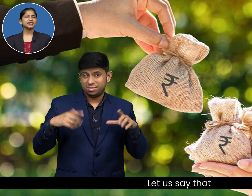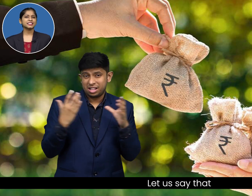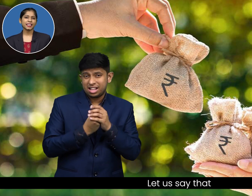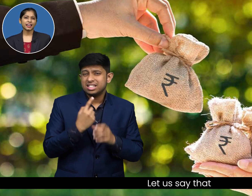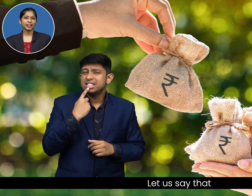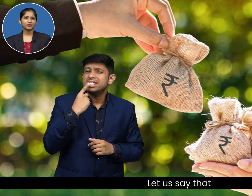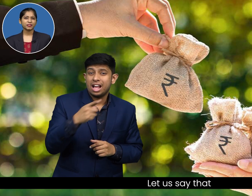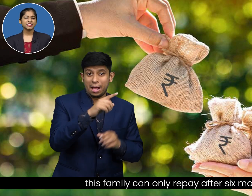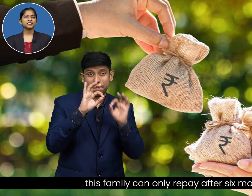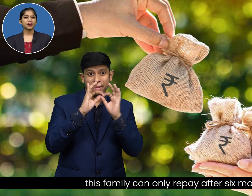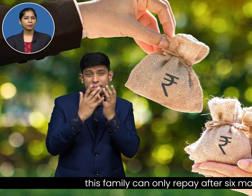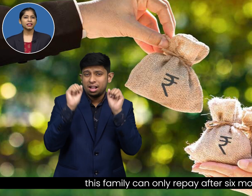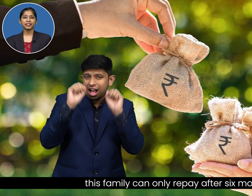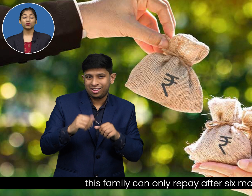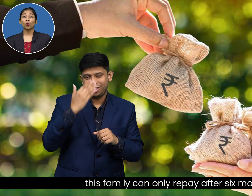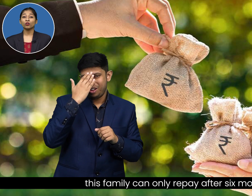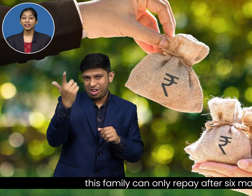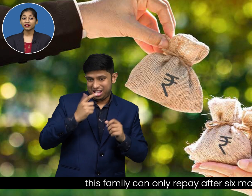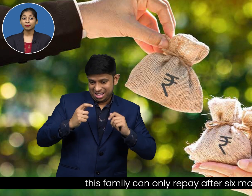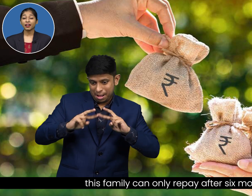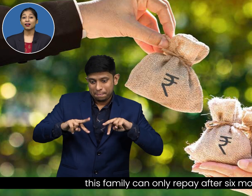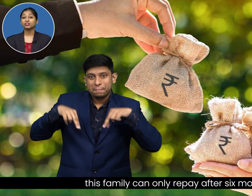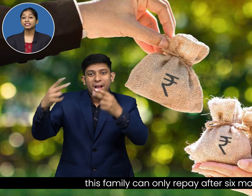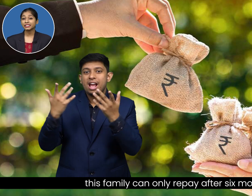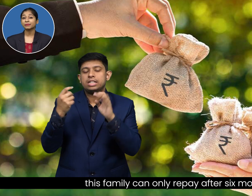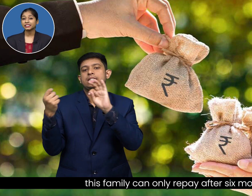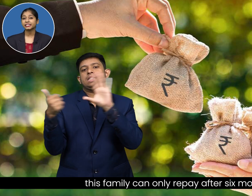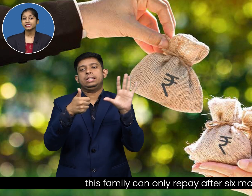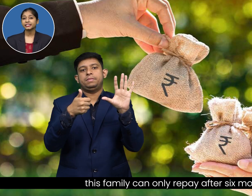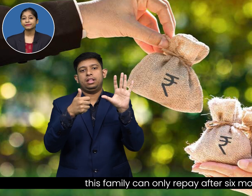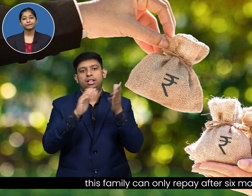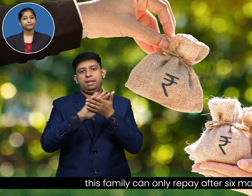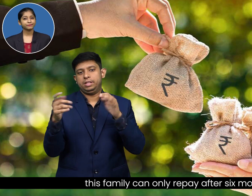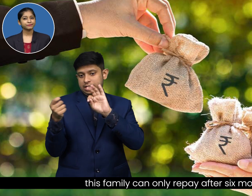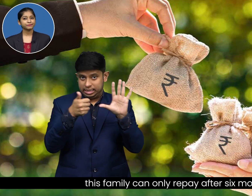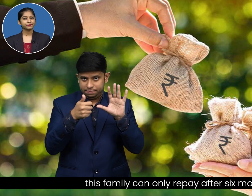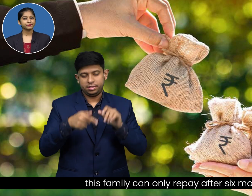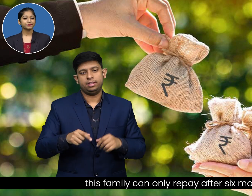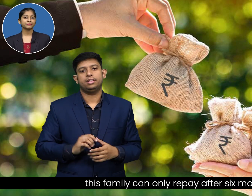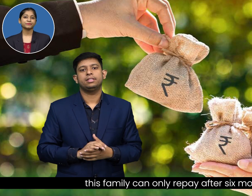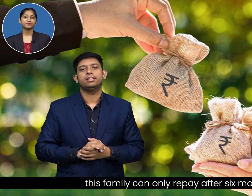Let us say that this family can only repay after 6 months.